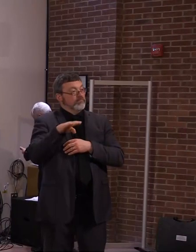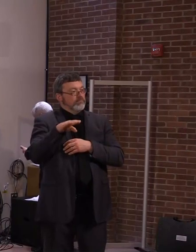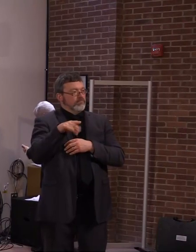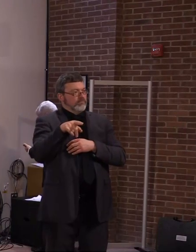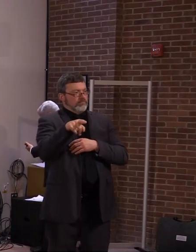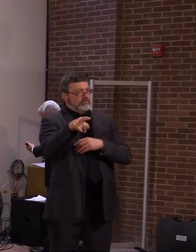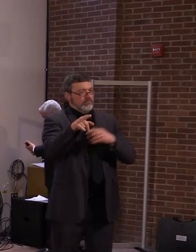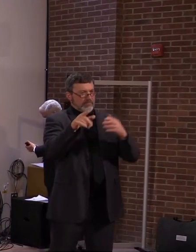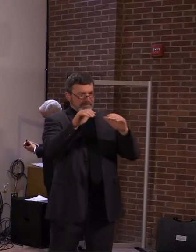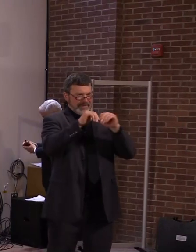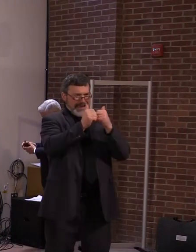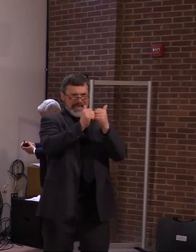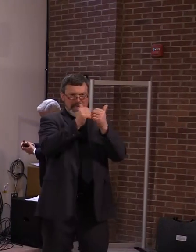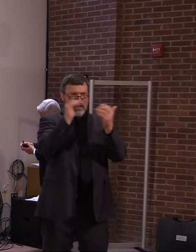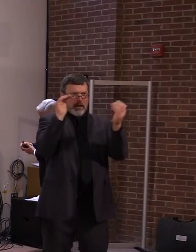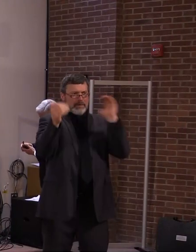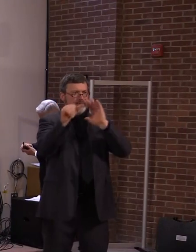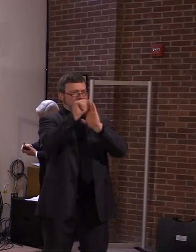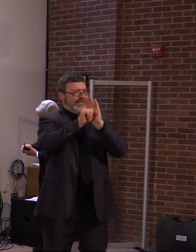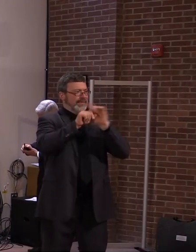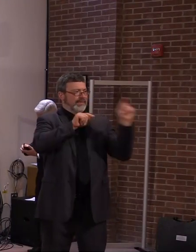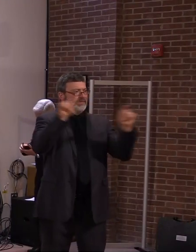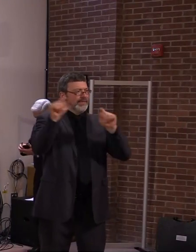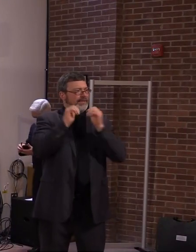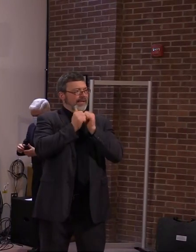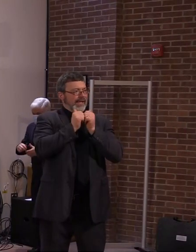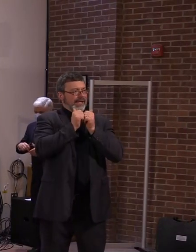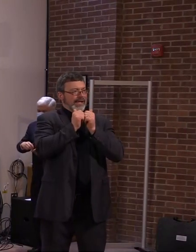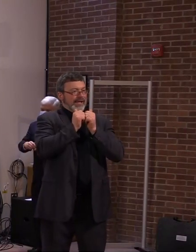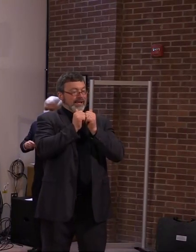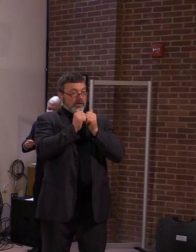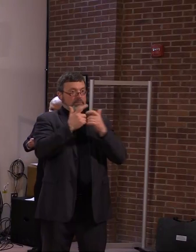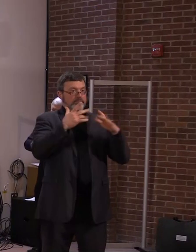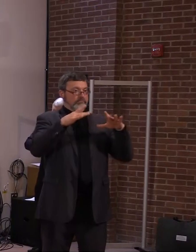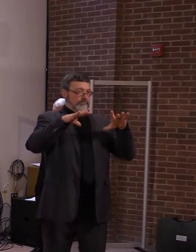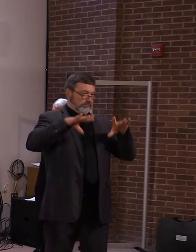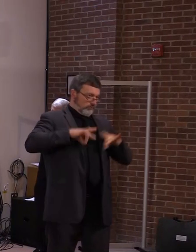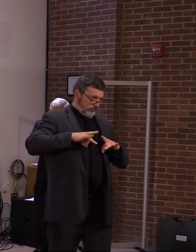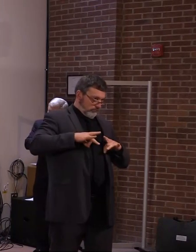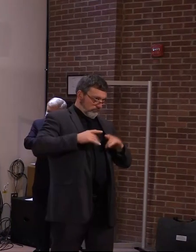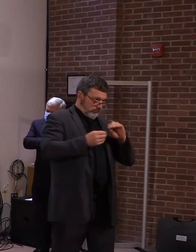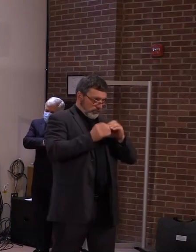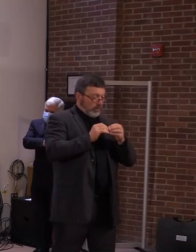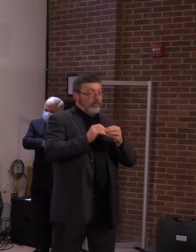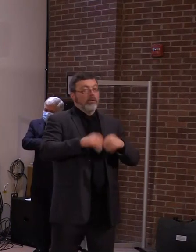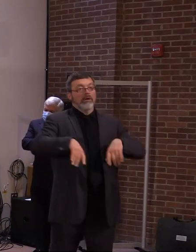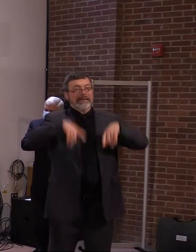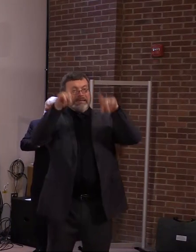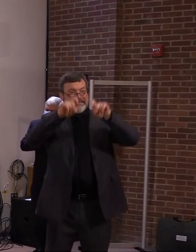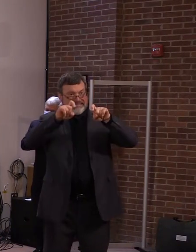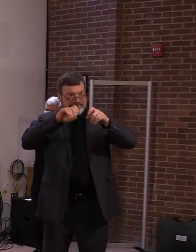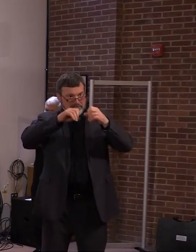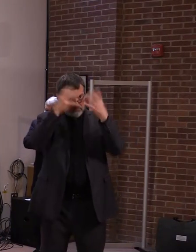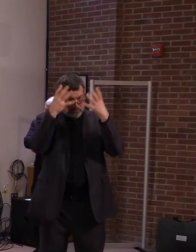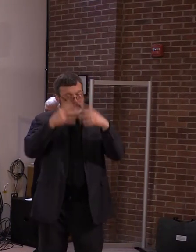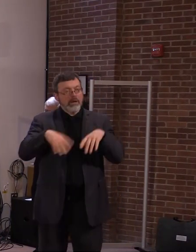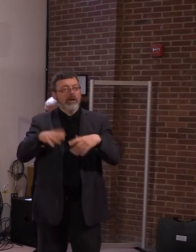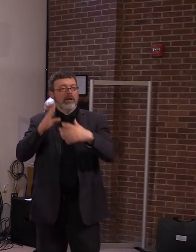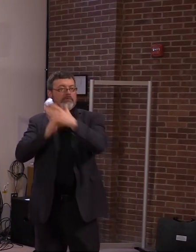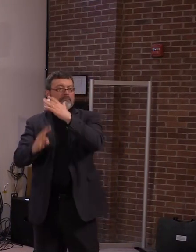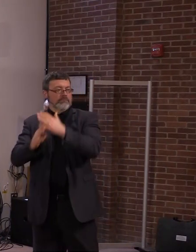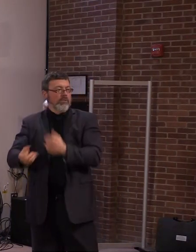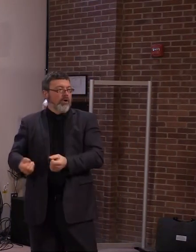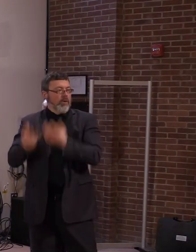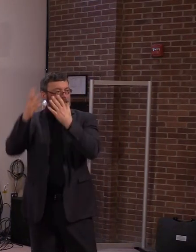state on testing, on cases, on hospitalizations, and on deaths. And when you look at the case slides, really, it's been dramatic for quite a while, but when you look at that,